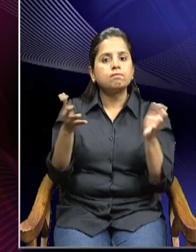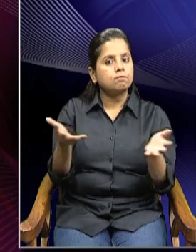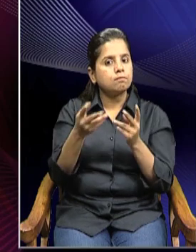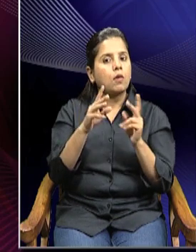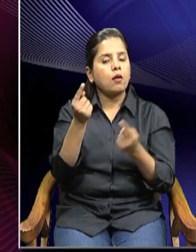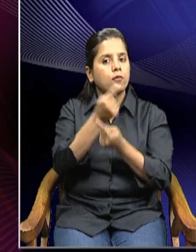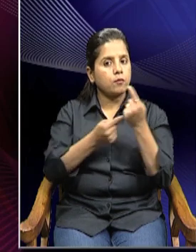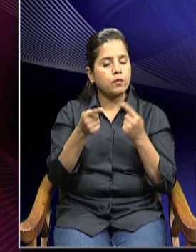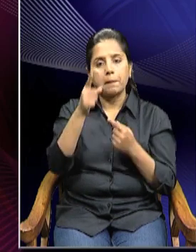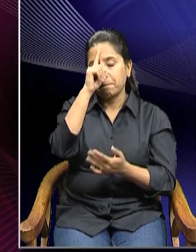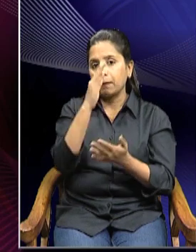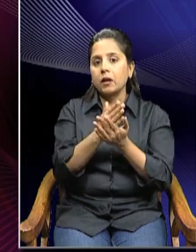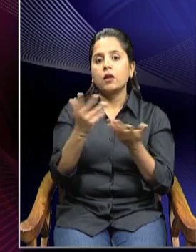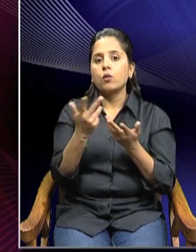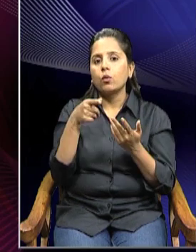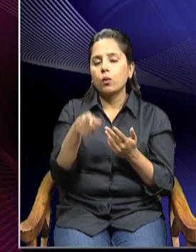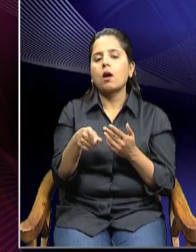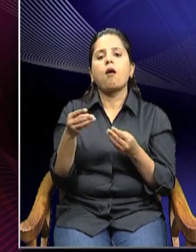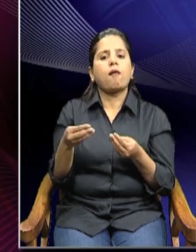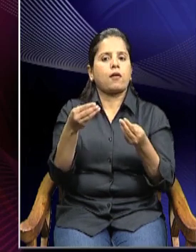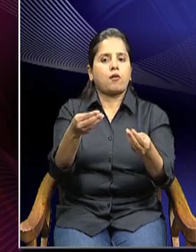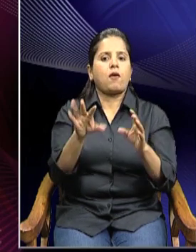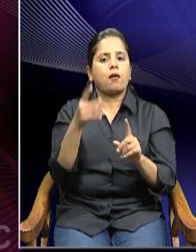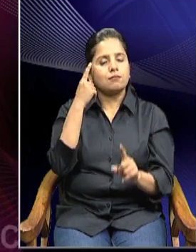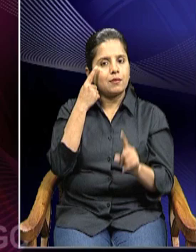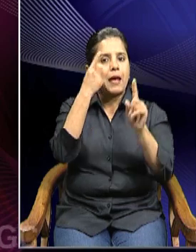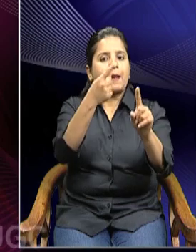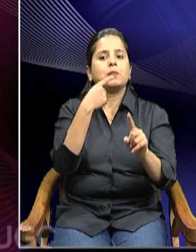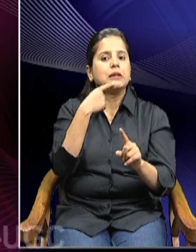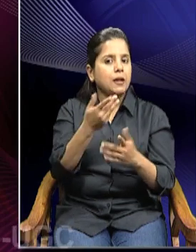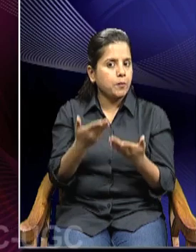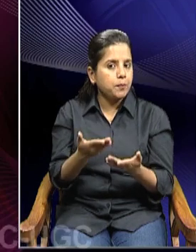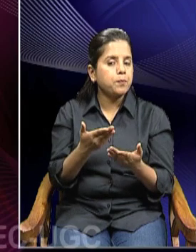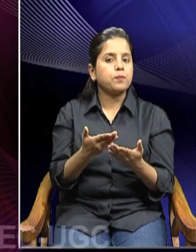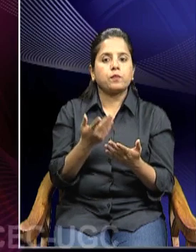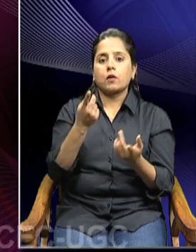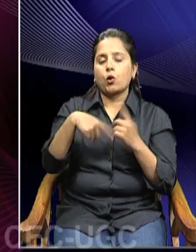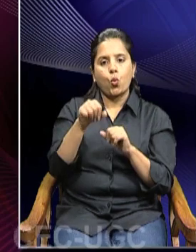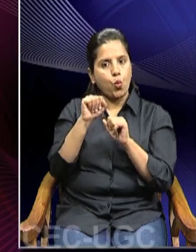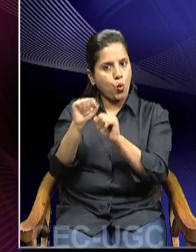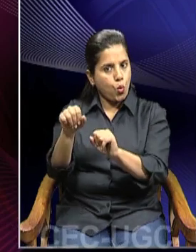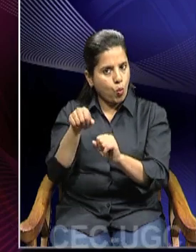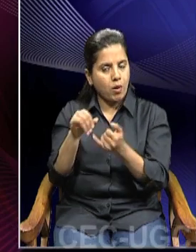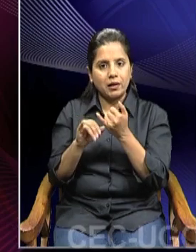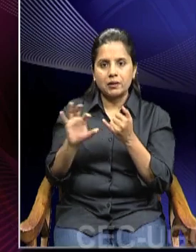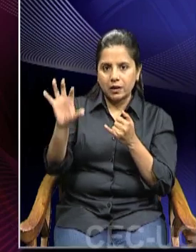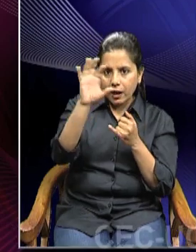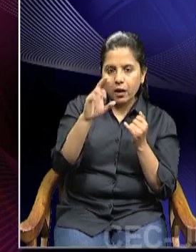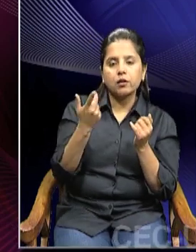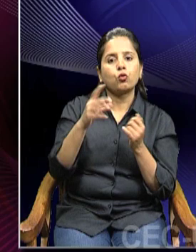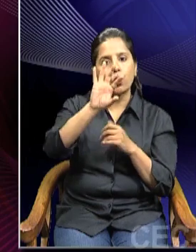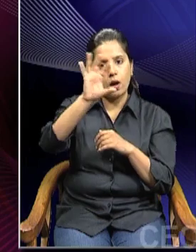because they believe that it serves the purpose of their states and